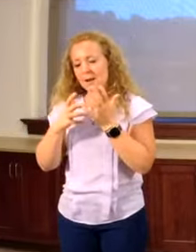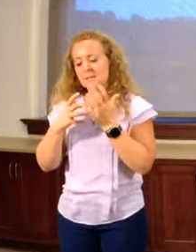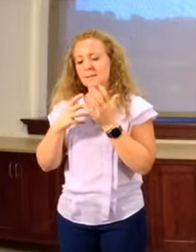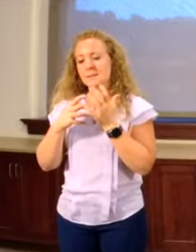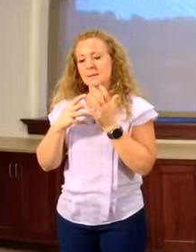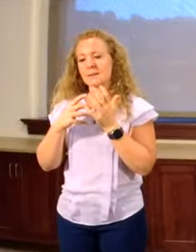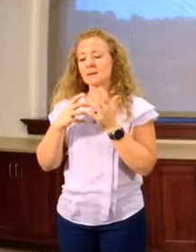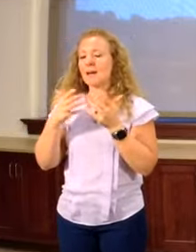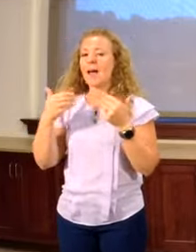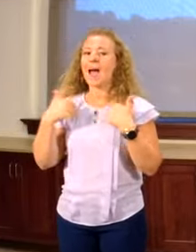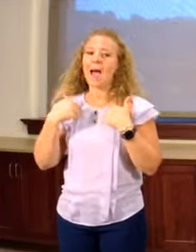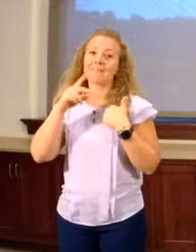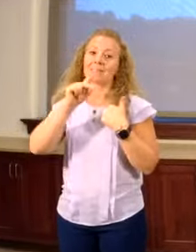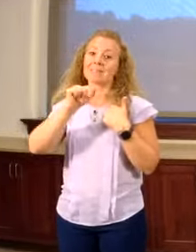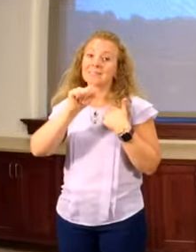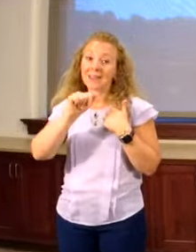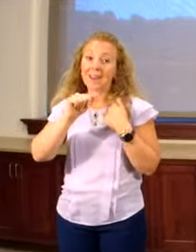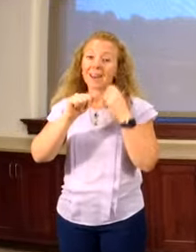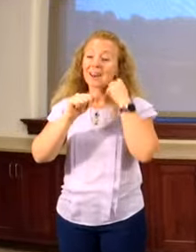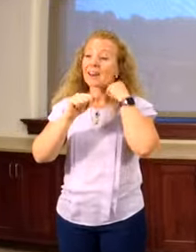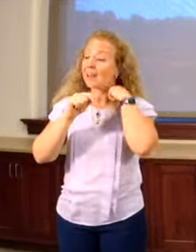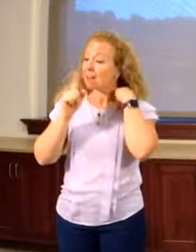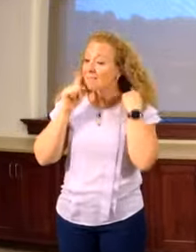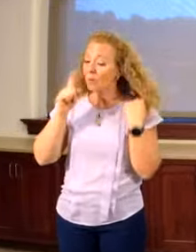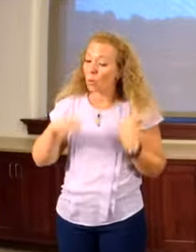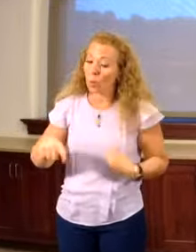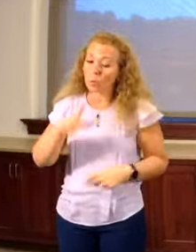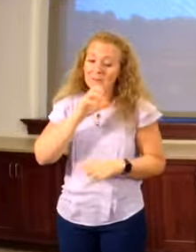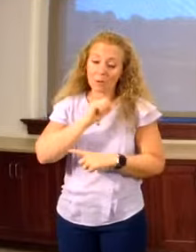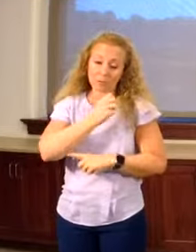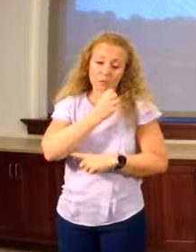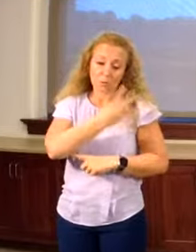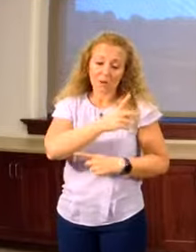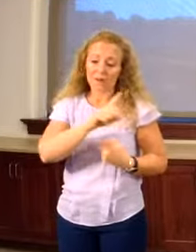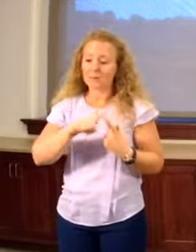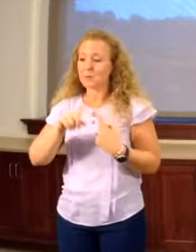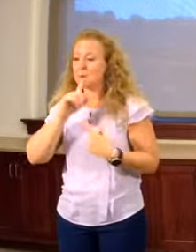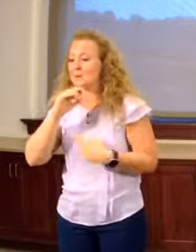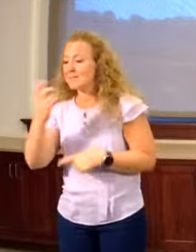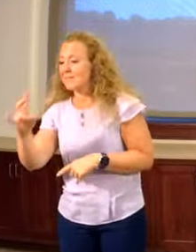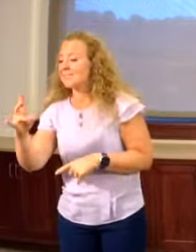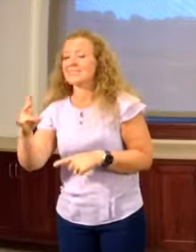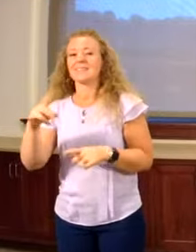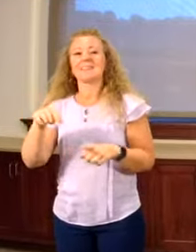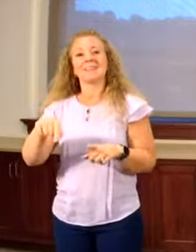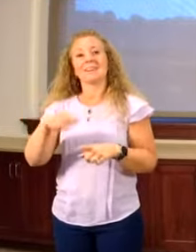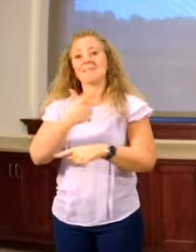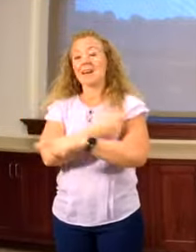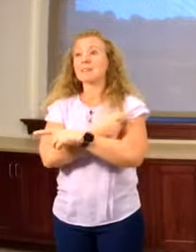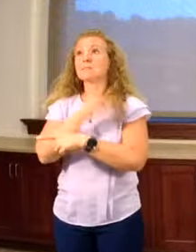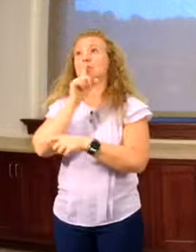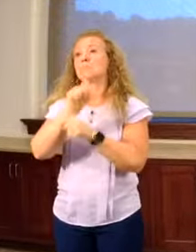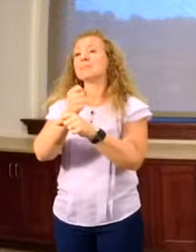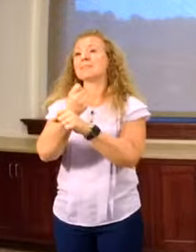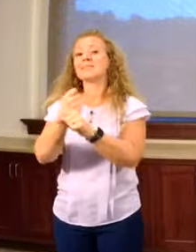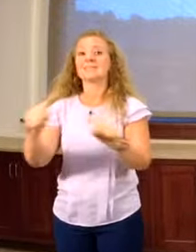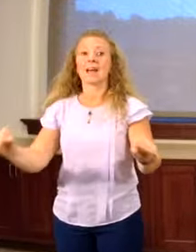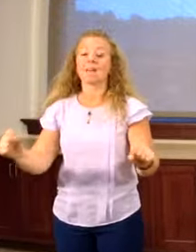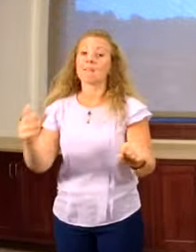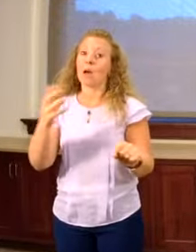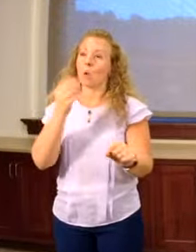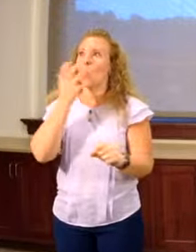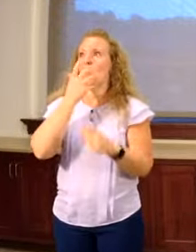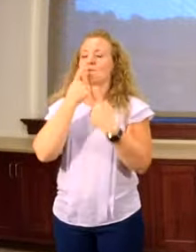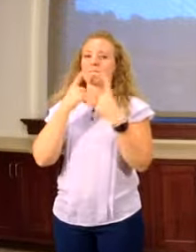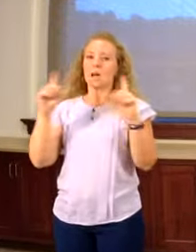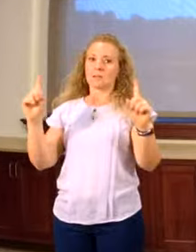have lots of data on even the 12 to 17 now. These vaccines are very, very safe, and they're very